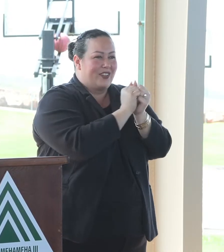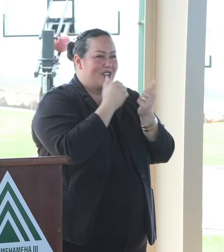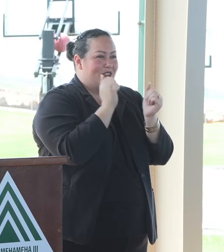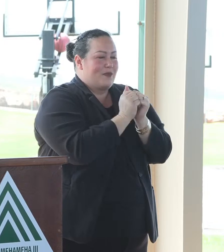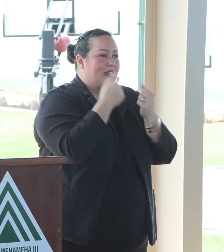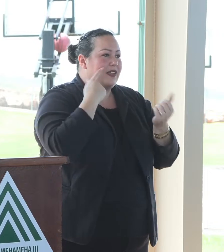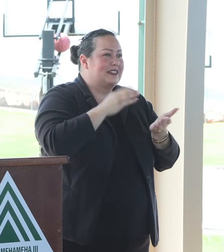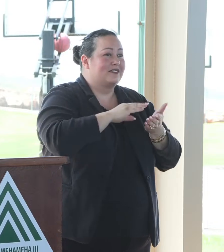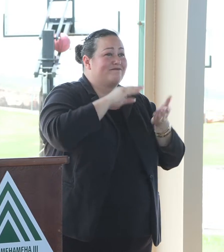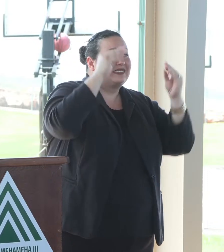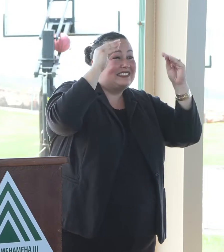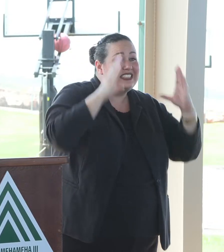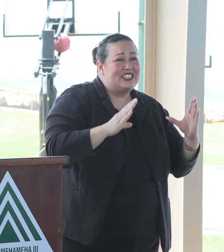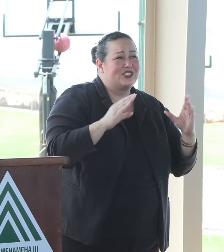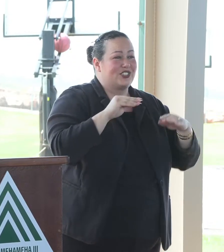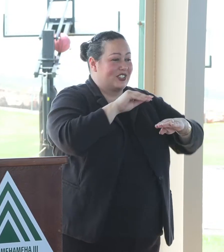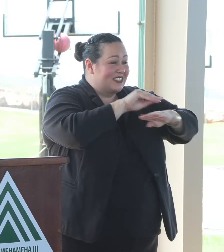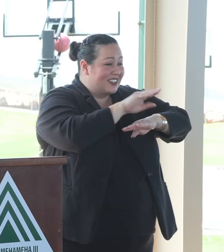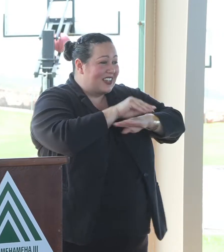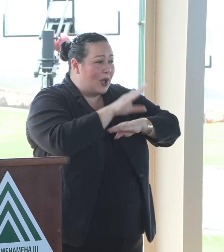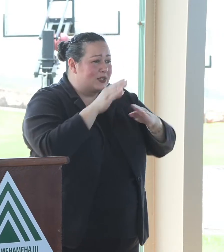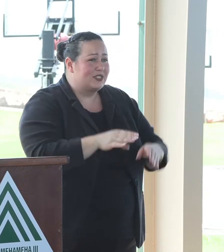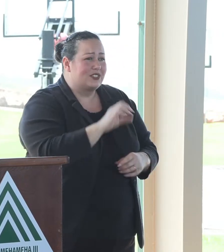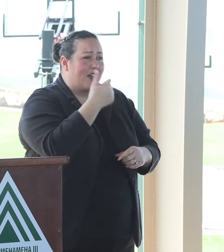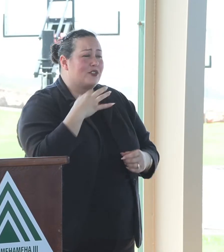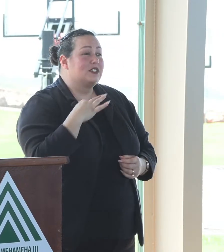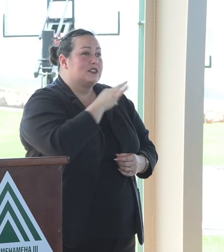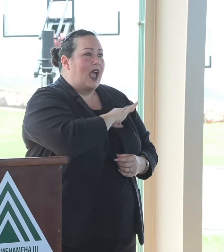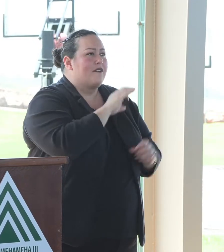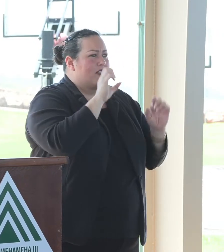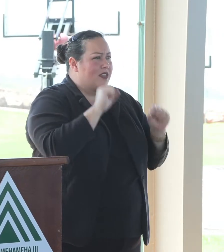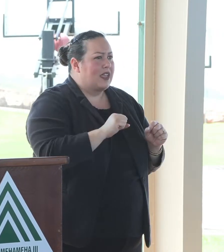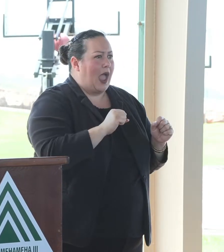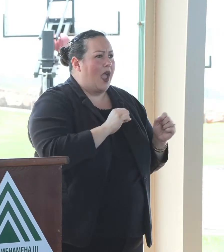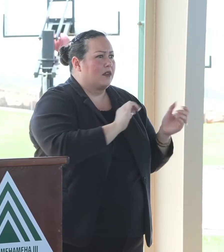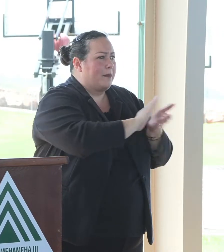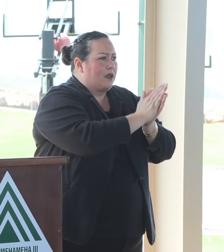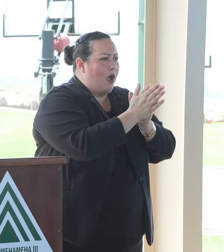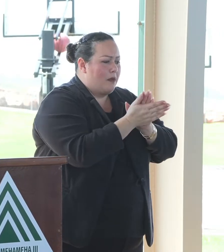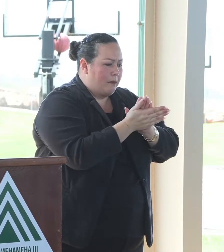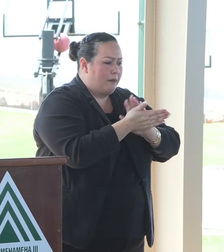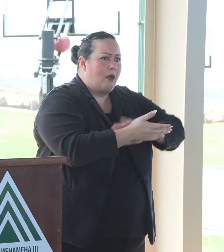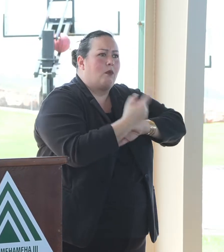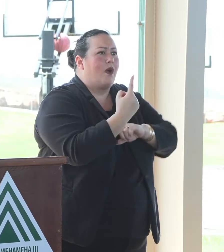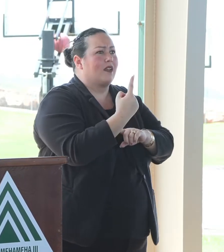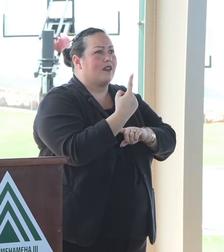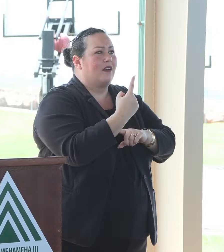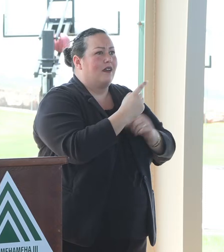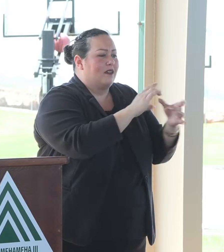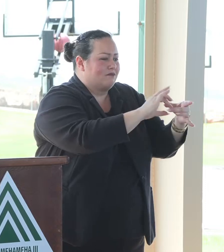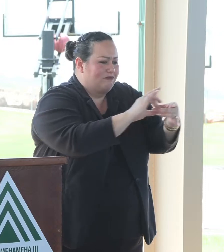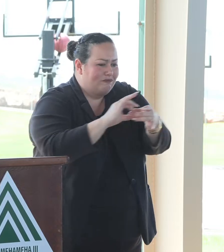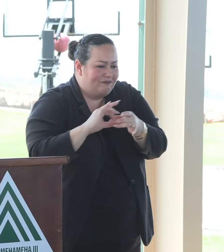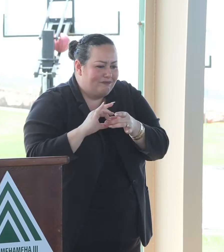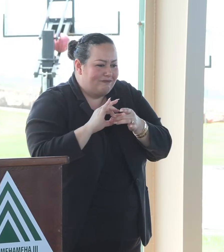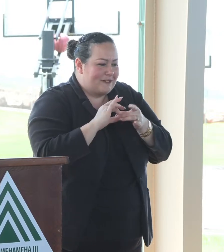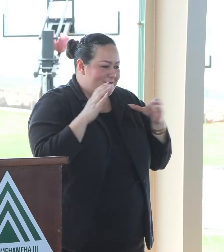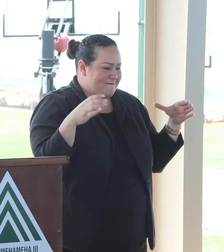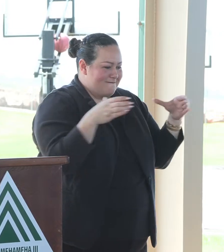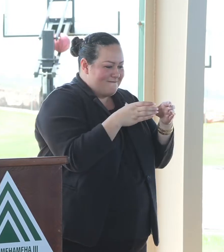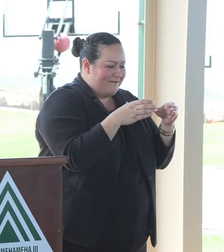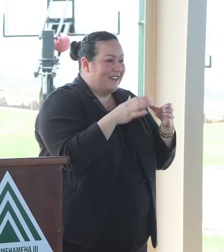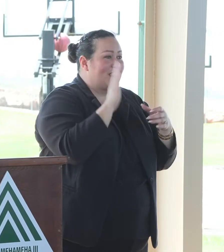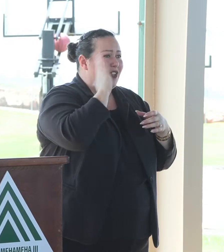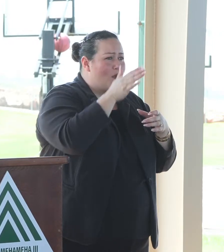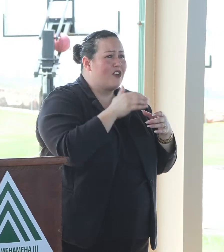their counselors, and the other staff to pull together as one and lead each other forward